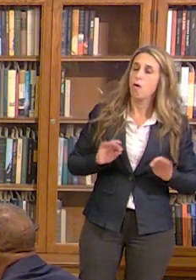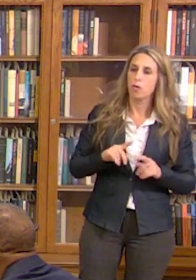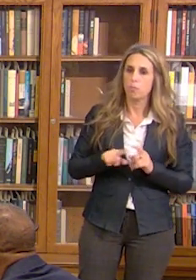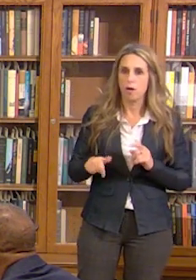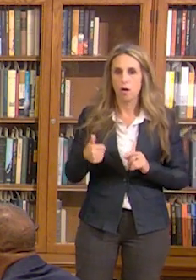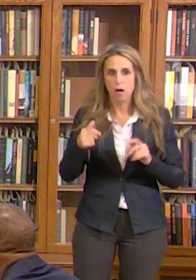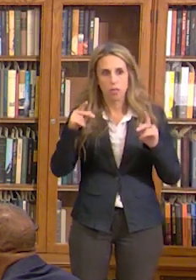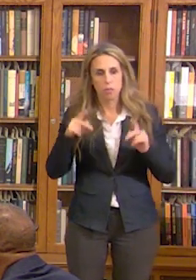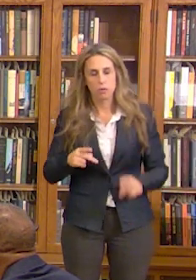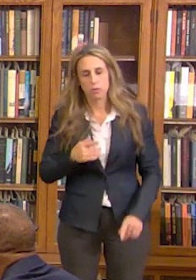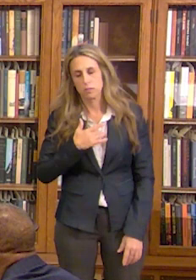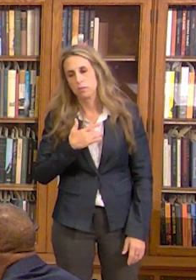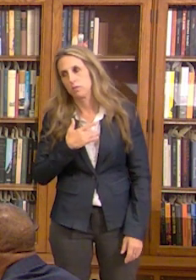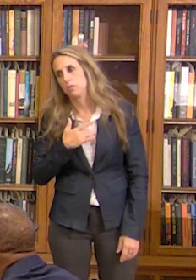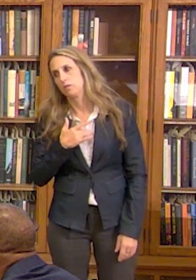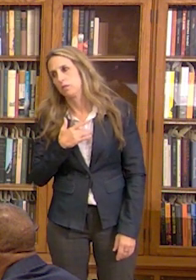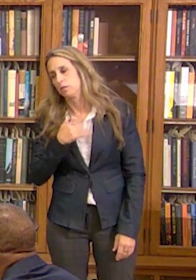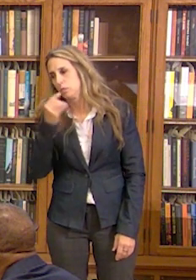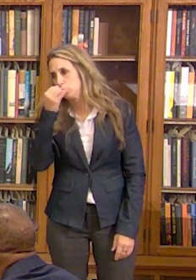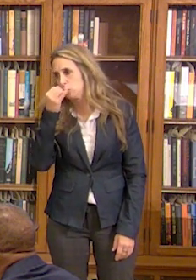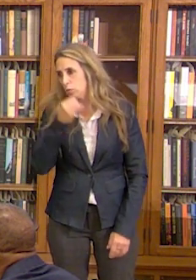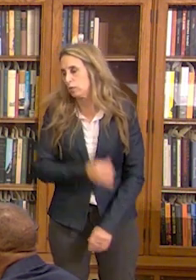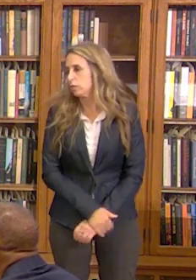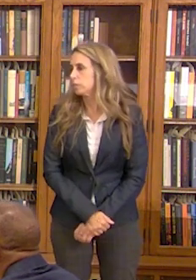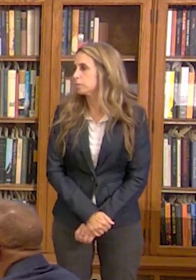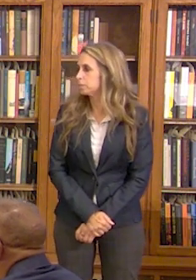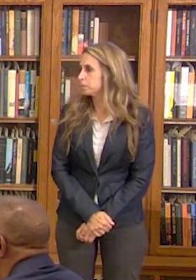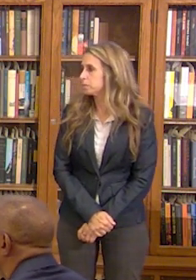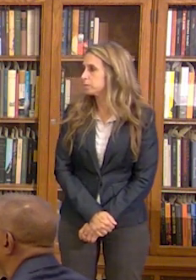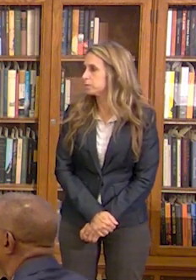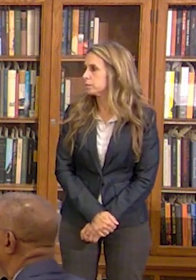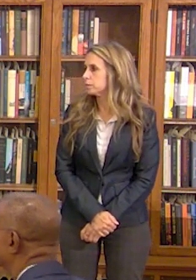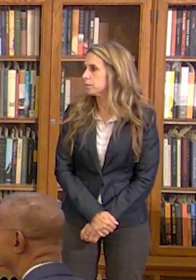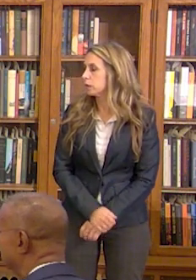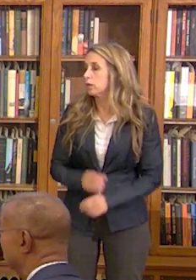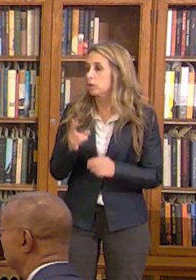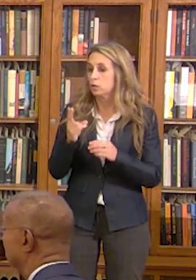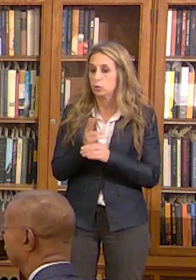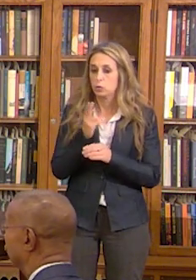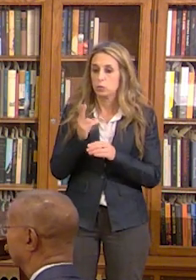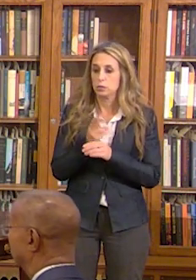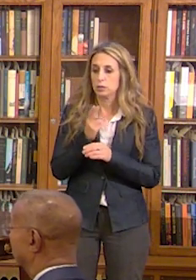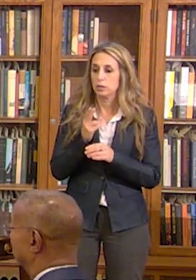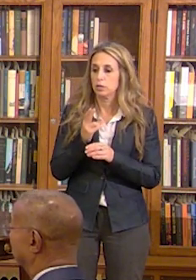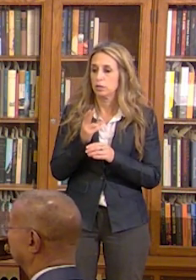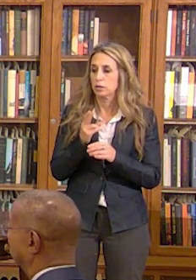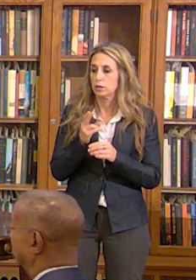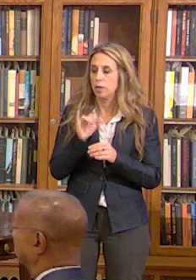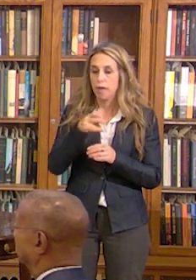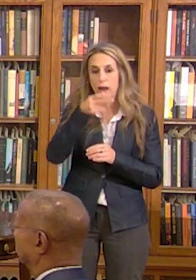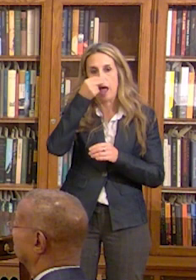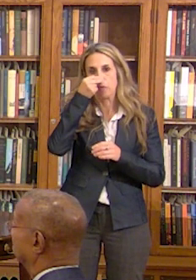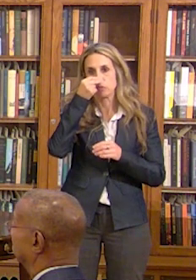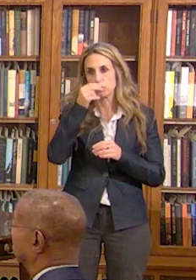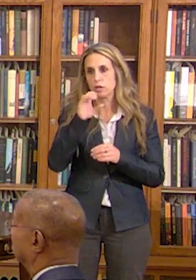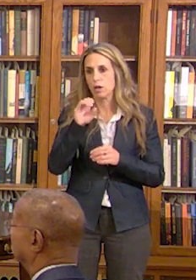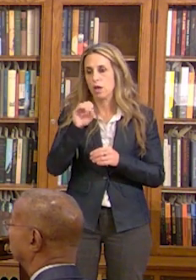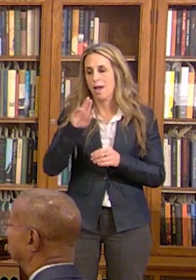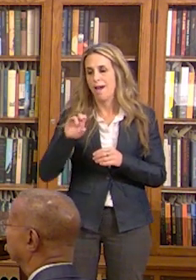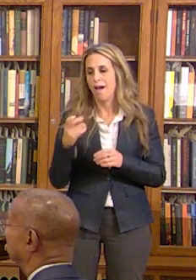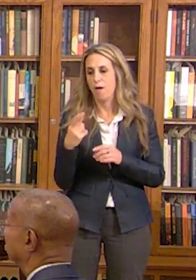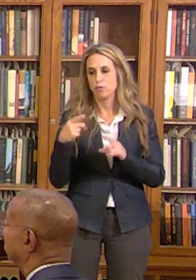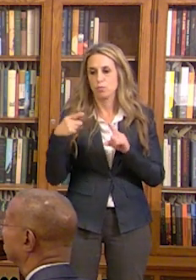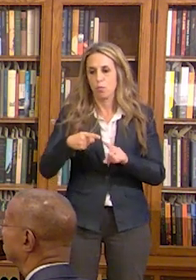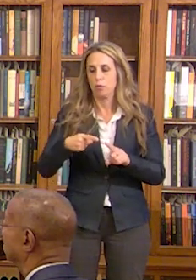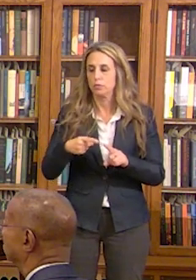really touch a nerve so by using the ouch points and setting up